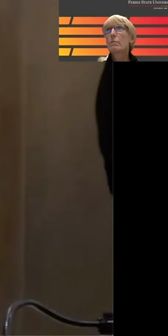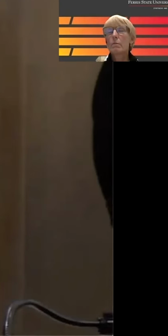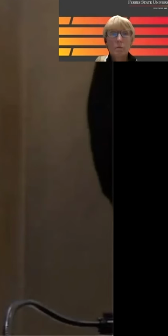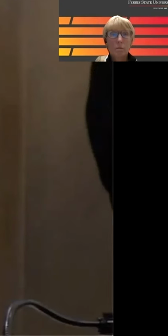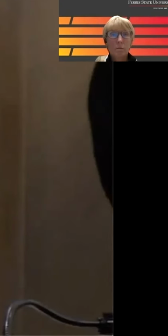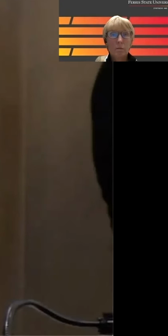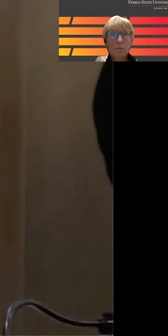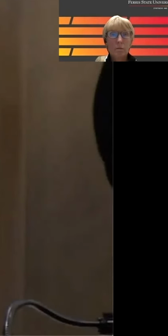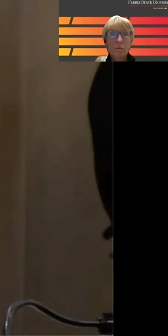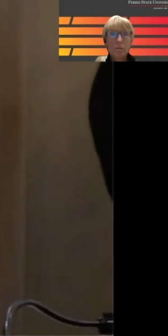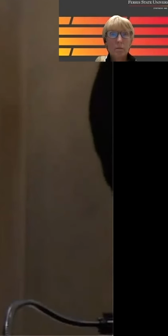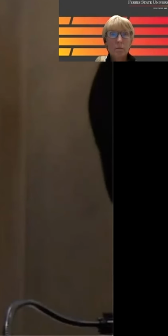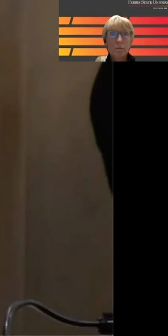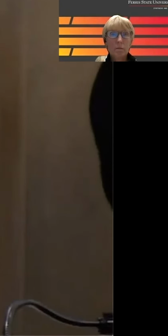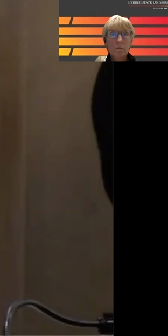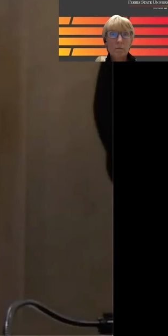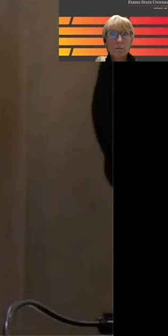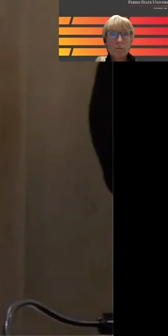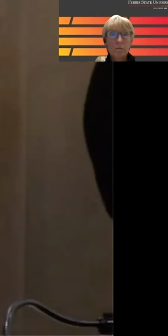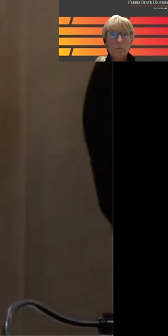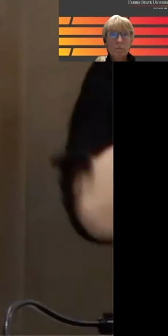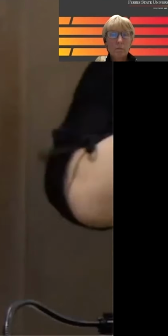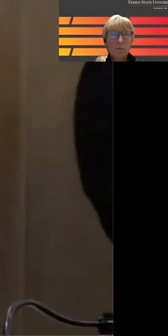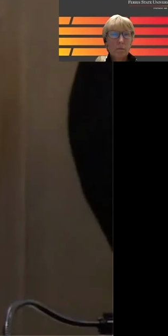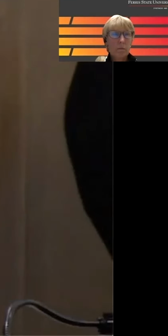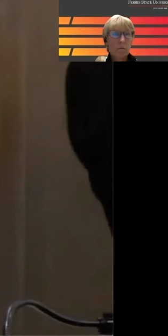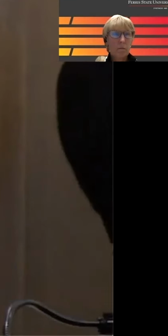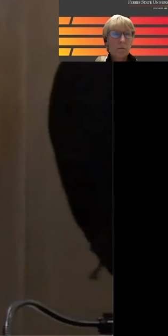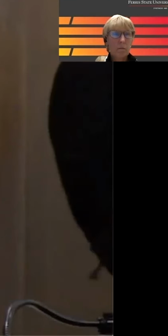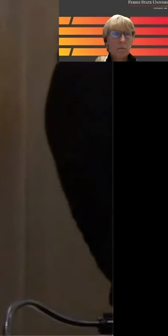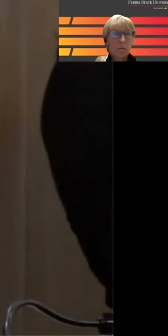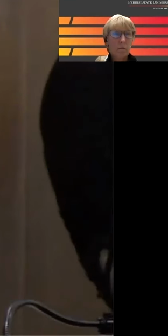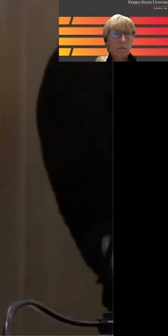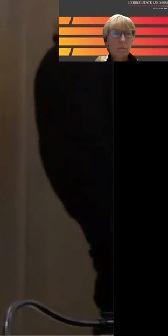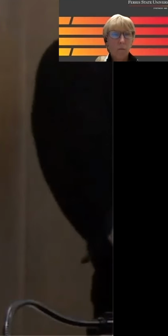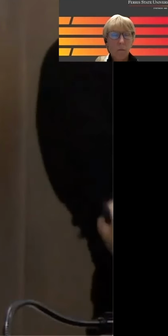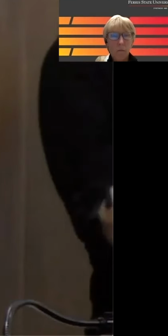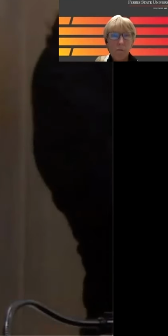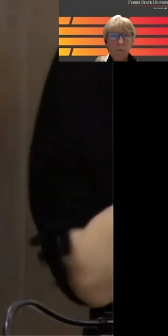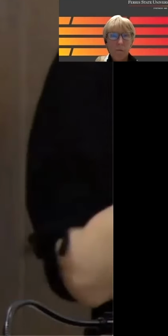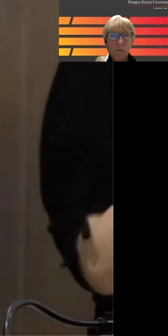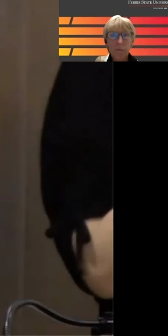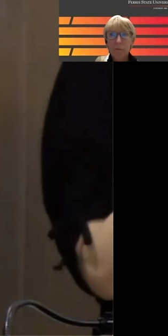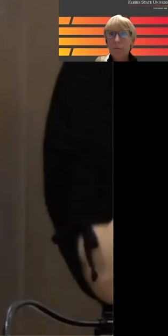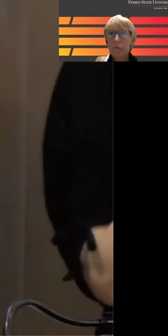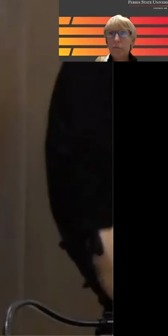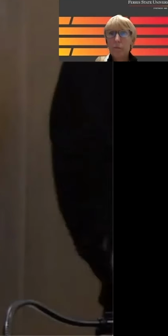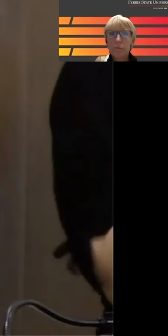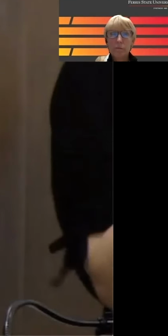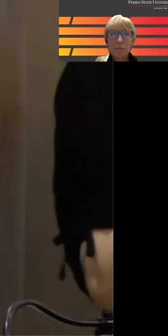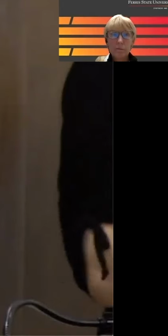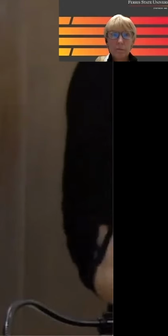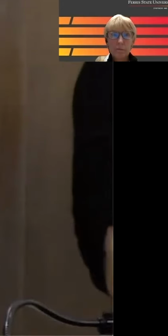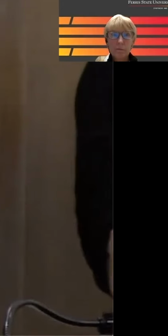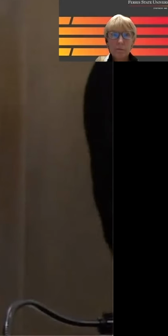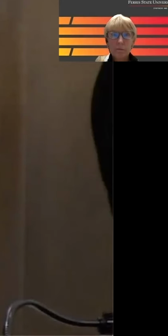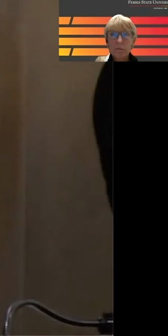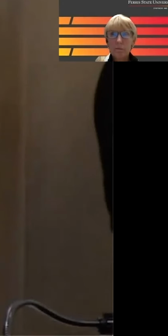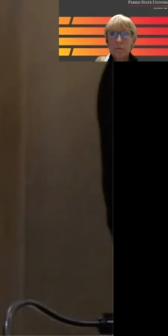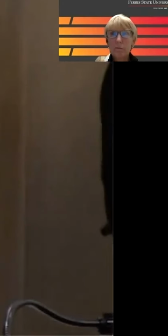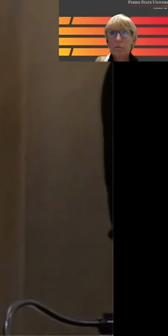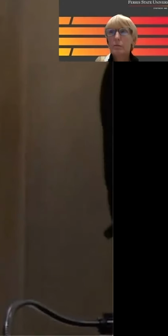educational rights, the social rights, and the political rights that they are entitled to without first eliminating, in